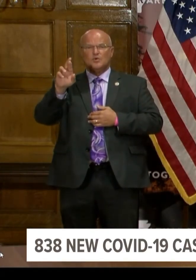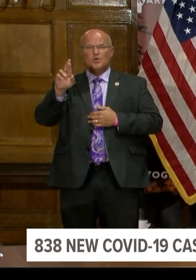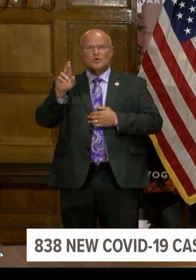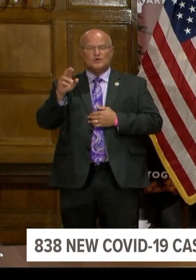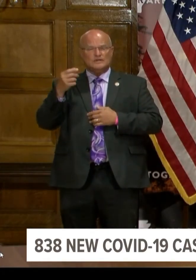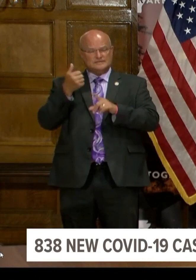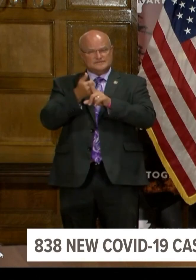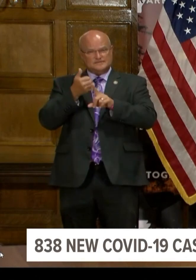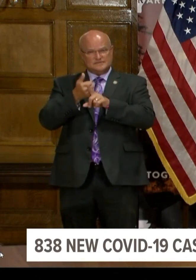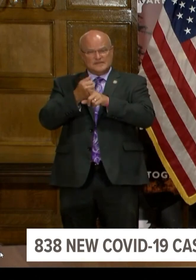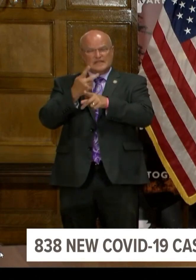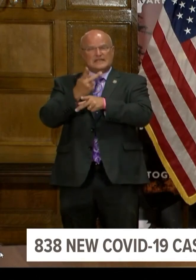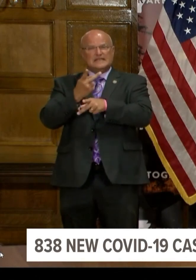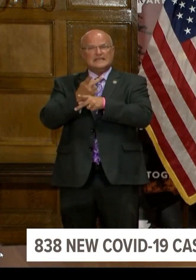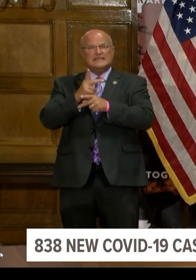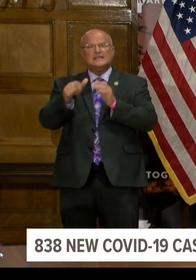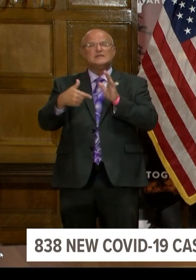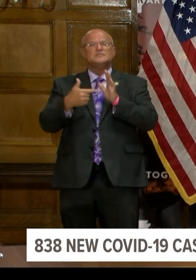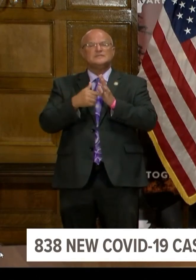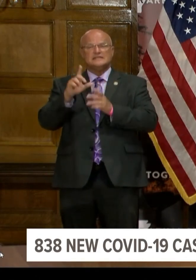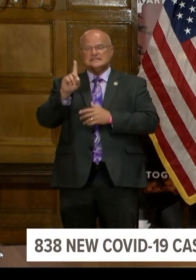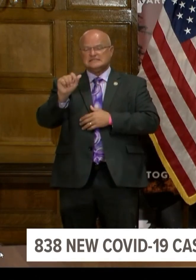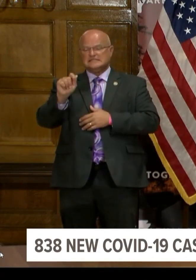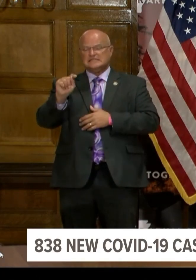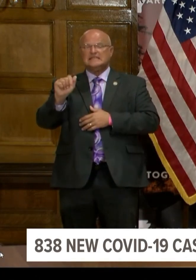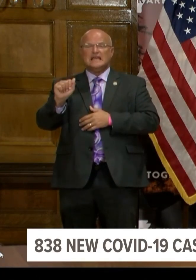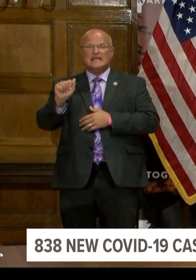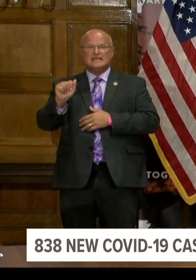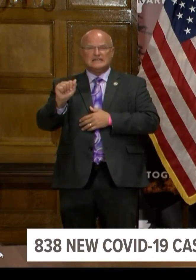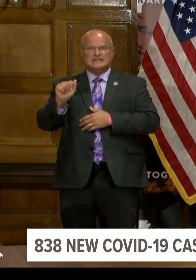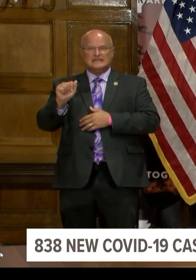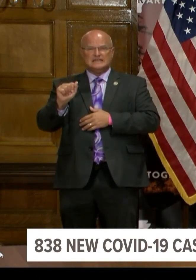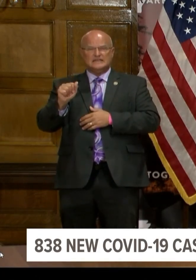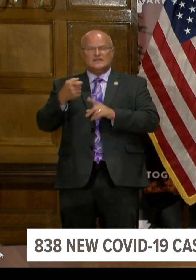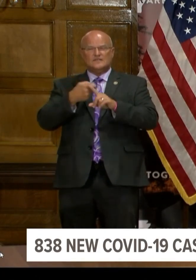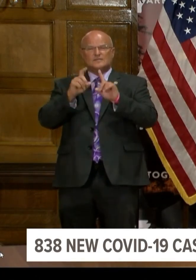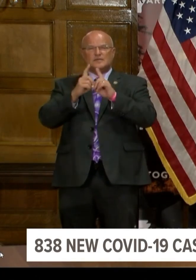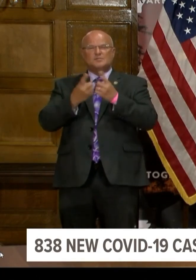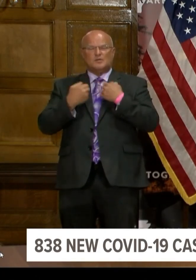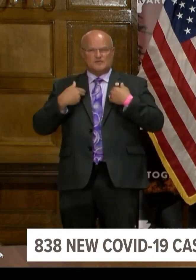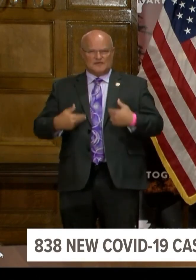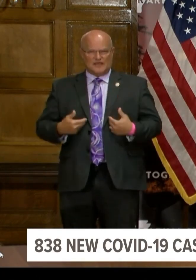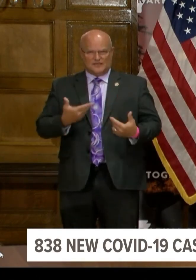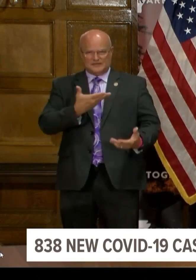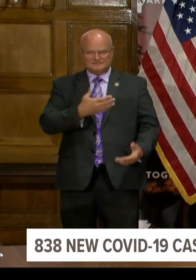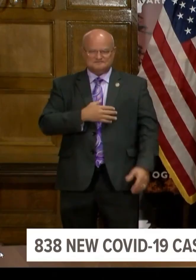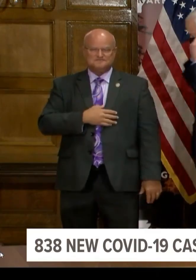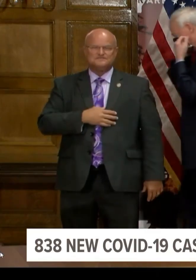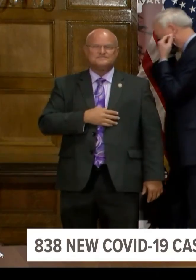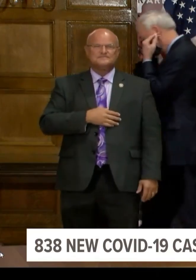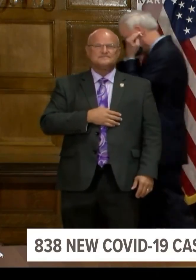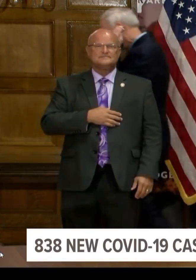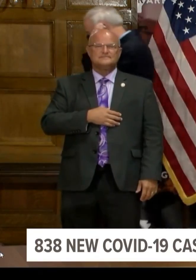one that keeps this data in tow over the Department of Health.